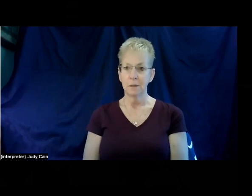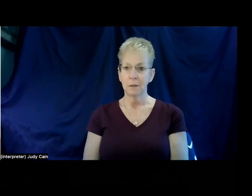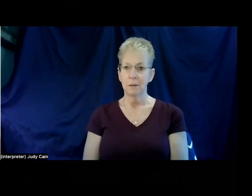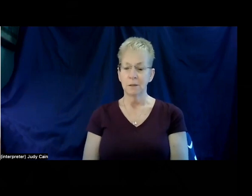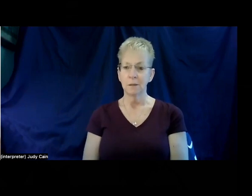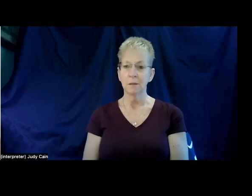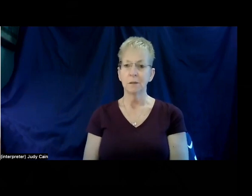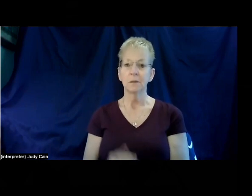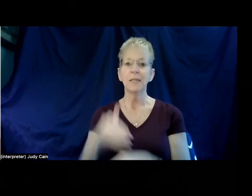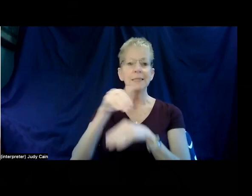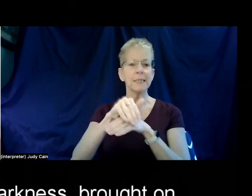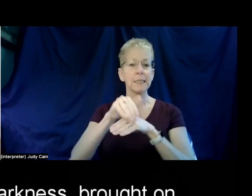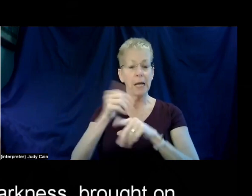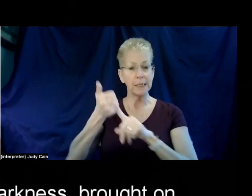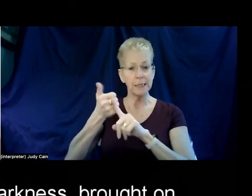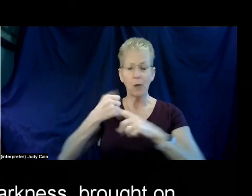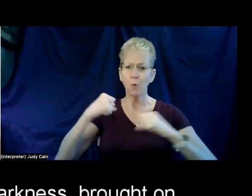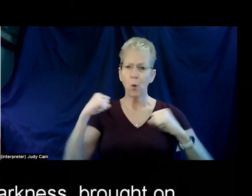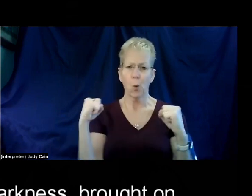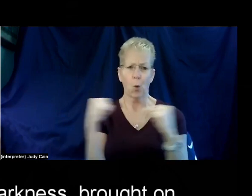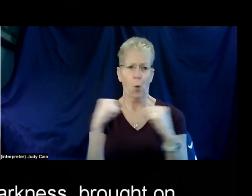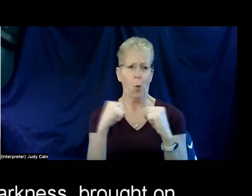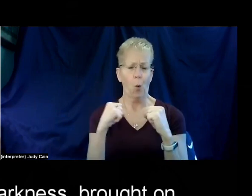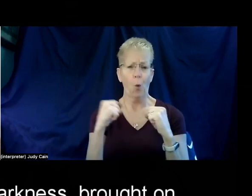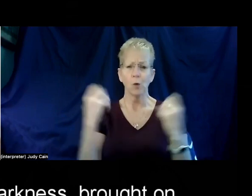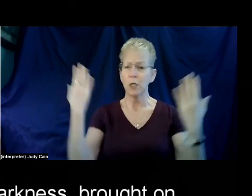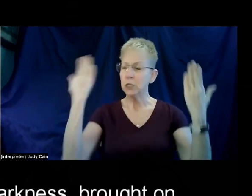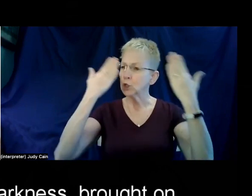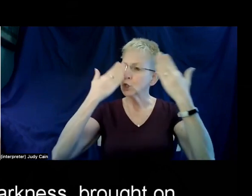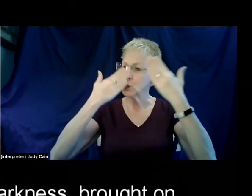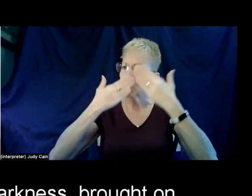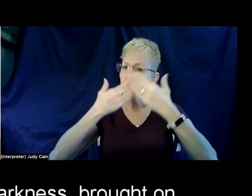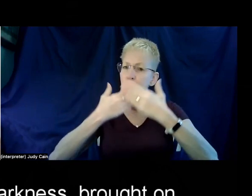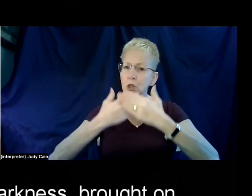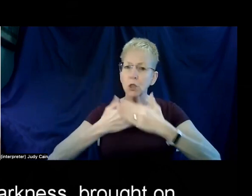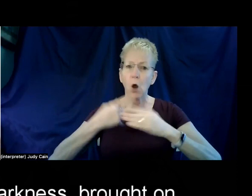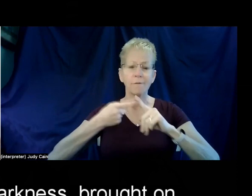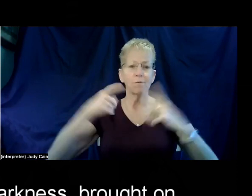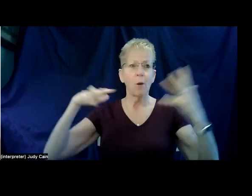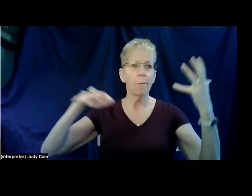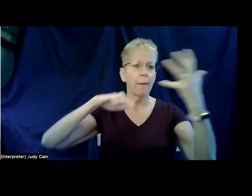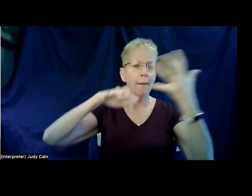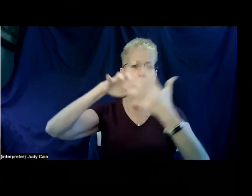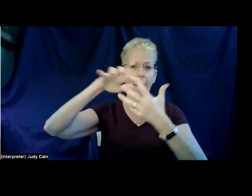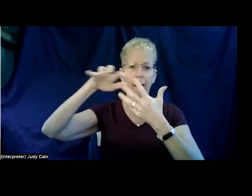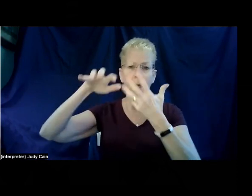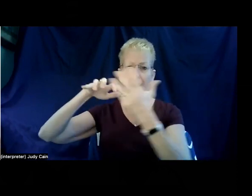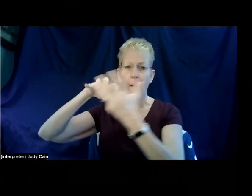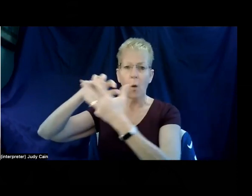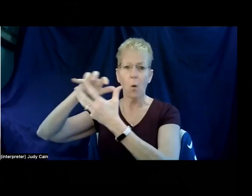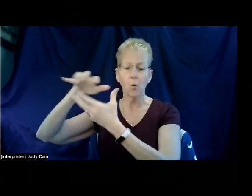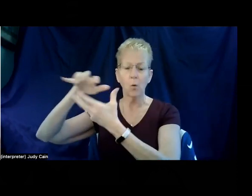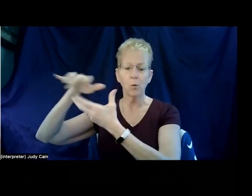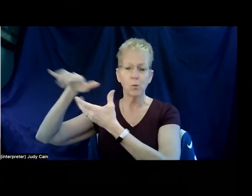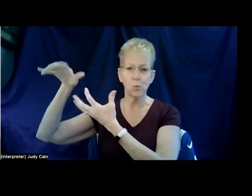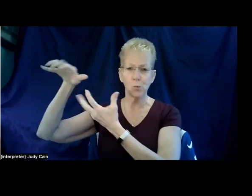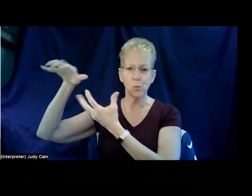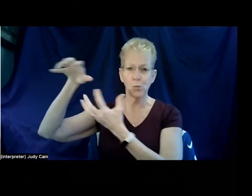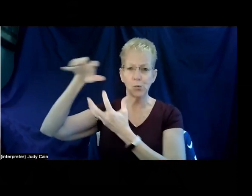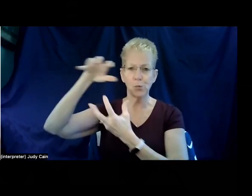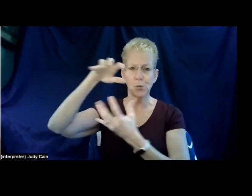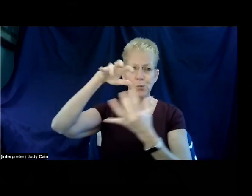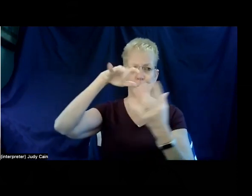The night was cold, cloaked in a deep darkness brought on by a bank of clouds sailing in on the winds and vanquishing the